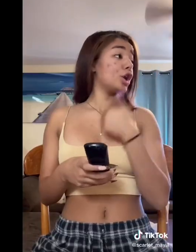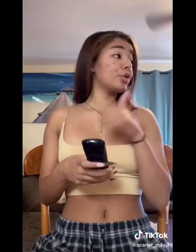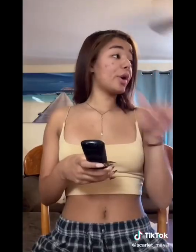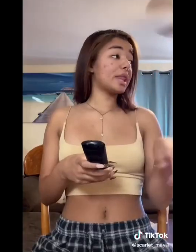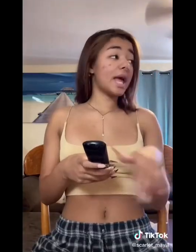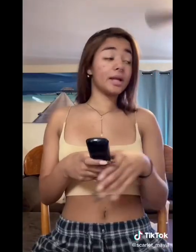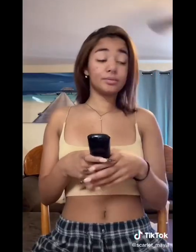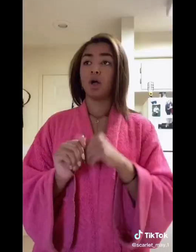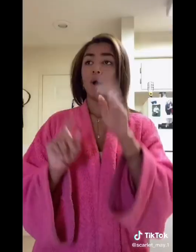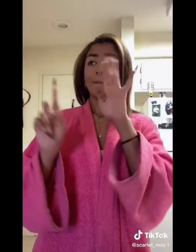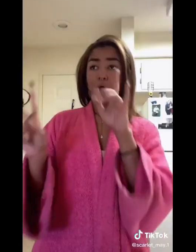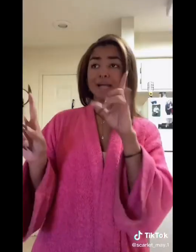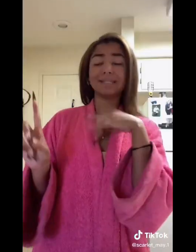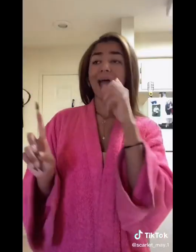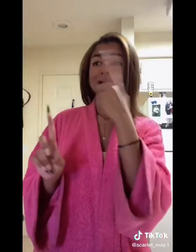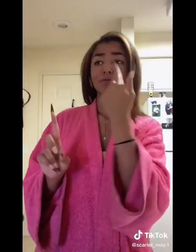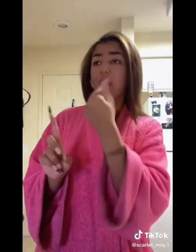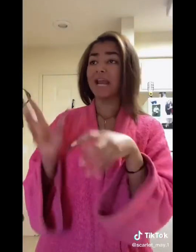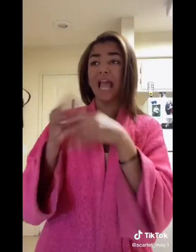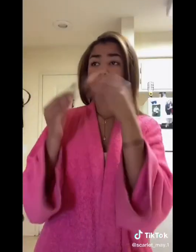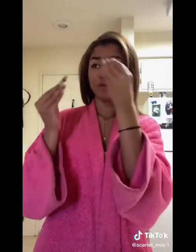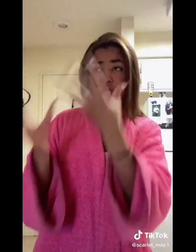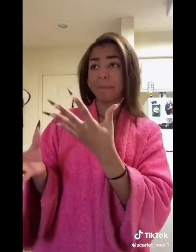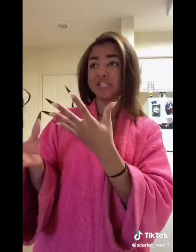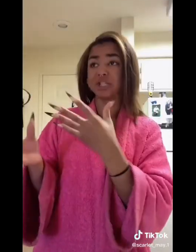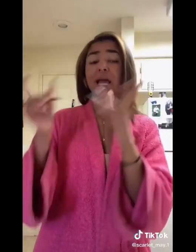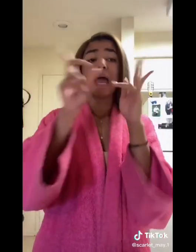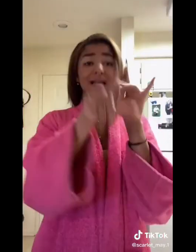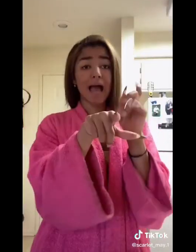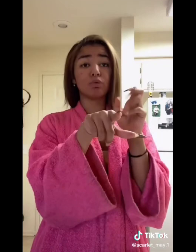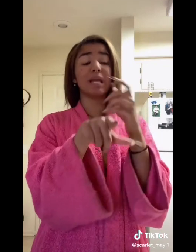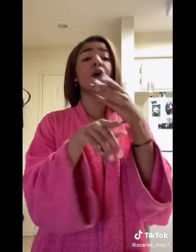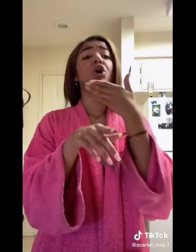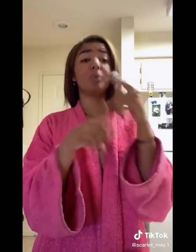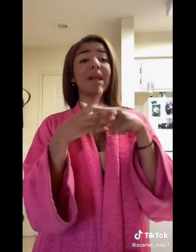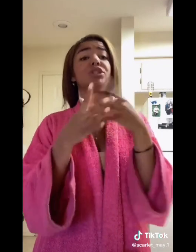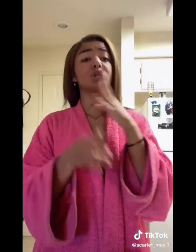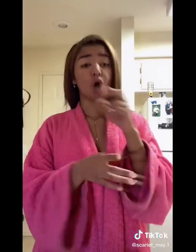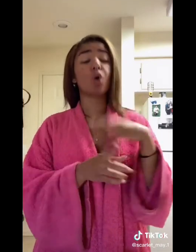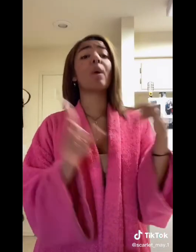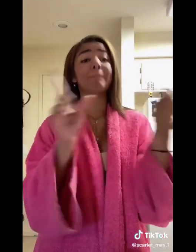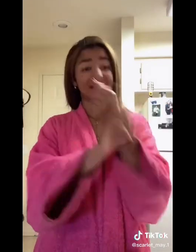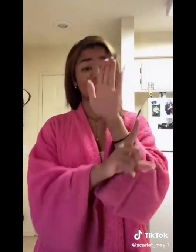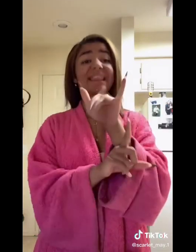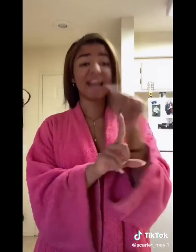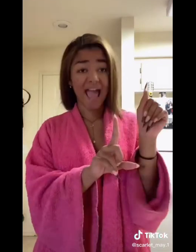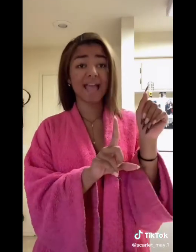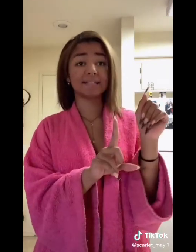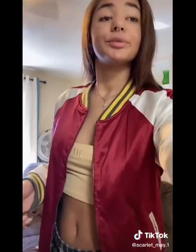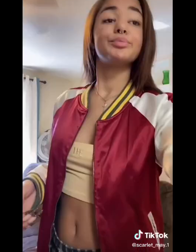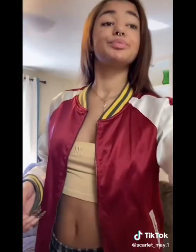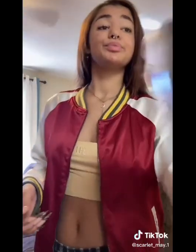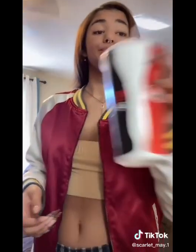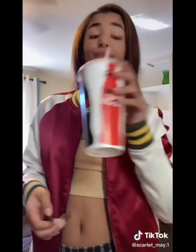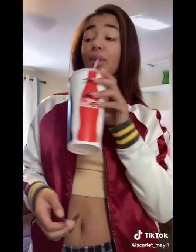that. Brian, did I ask you for any extra information? Kyrie, you better start talking or I'm going to get in that ass.